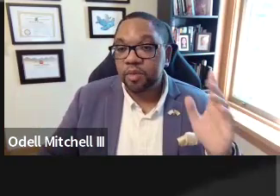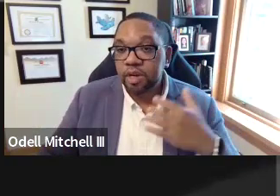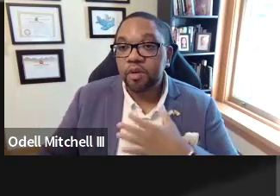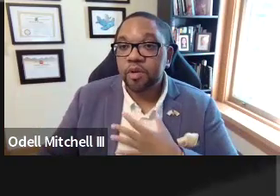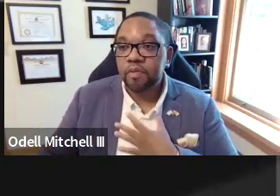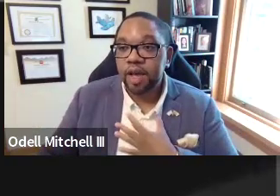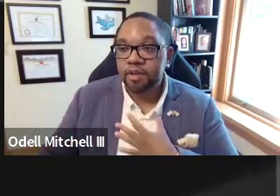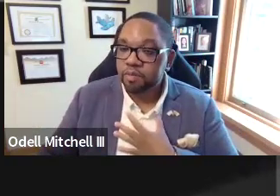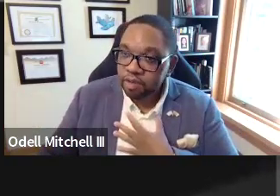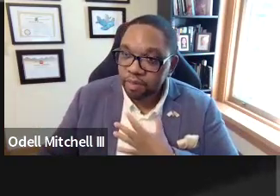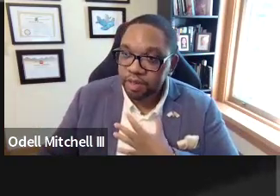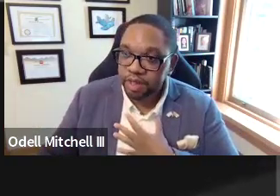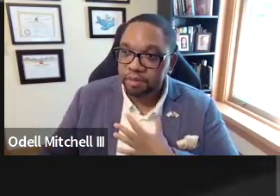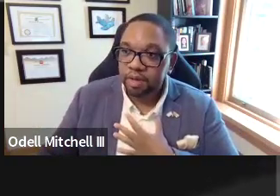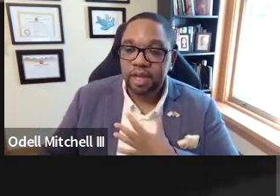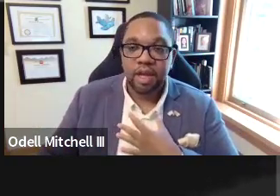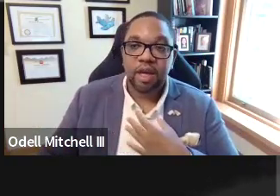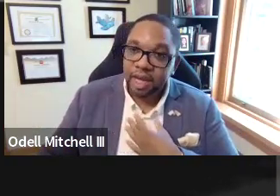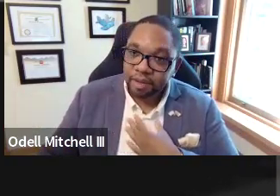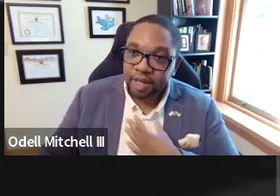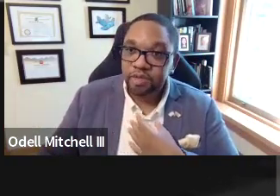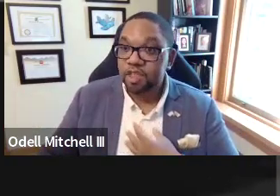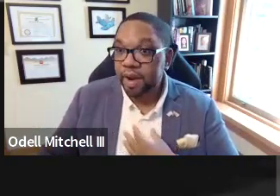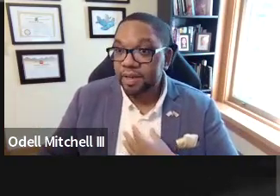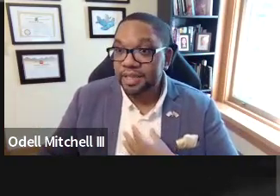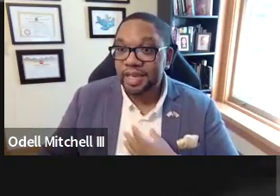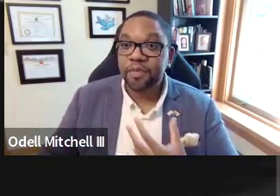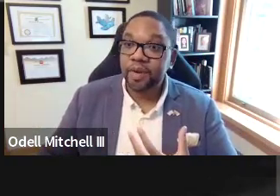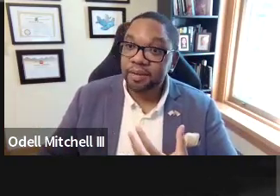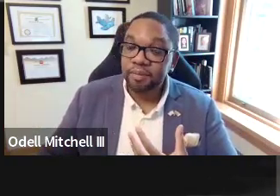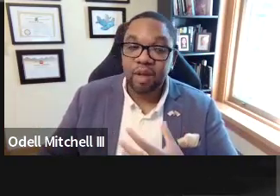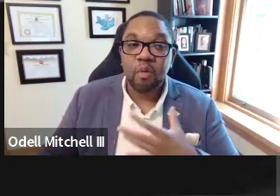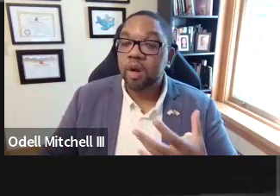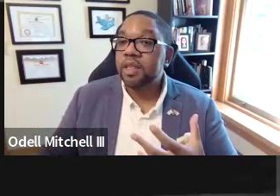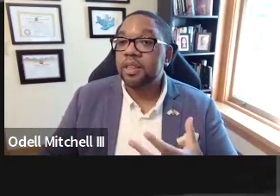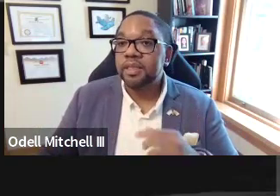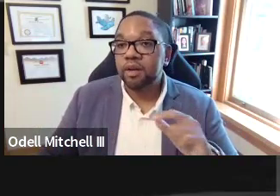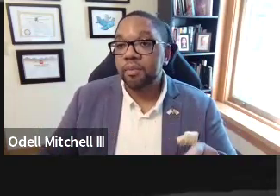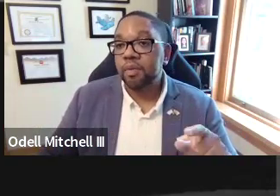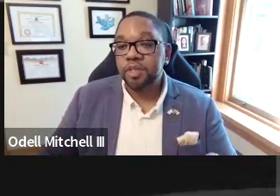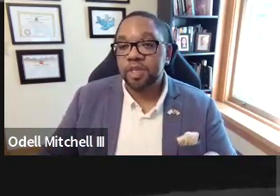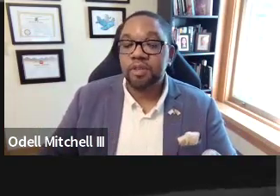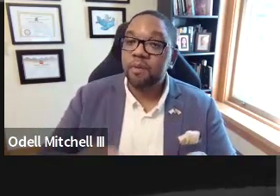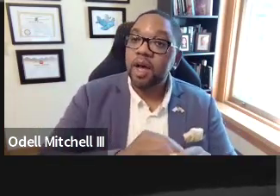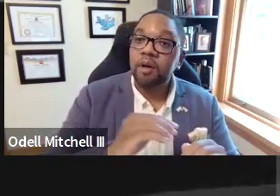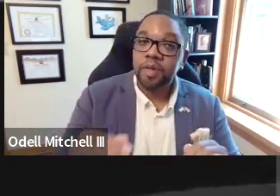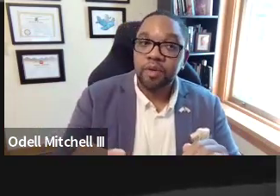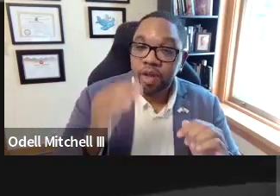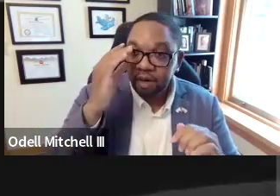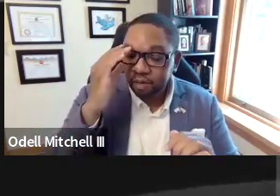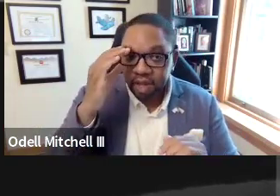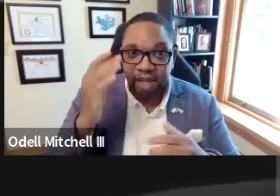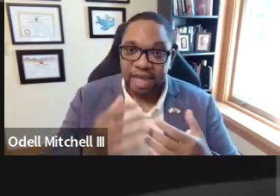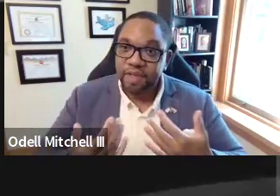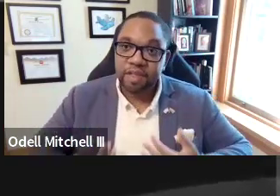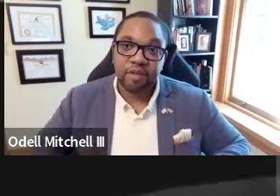this is you want to know your values. What's important to you? Autonomy, transparency, freedom. What are the things that are important to you that will help you